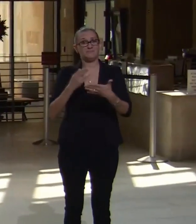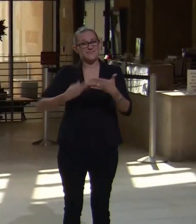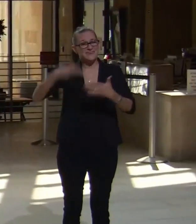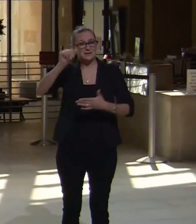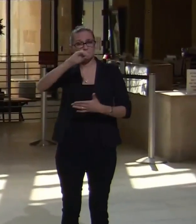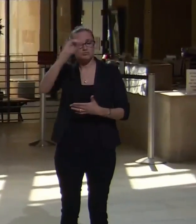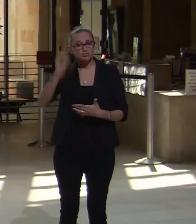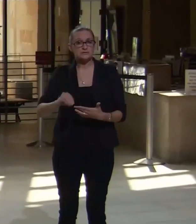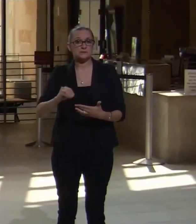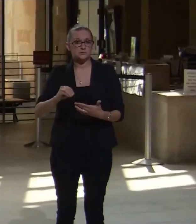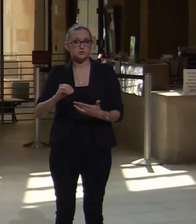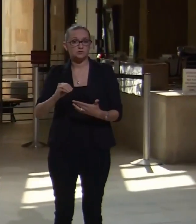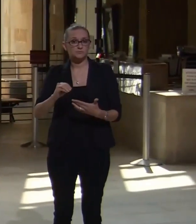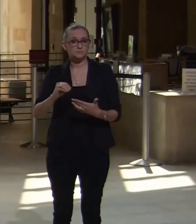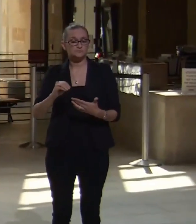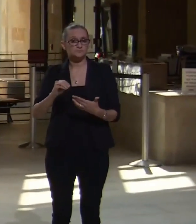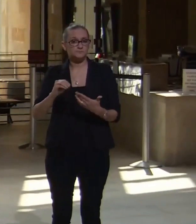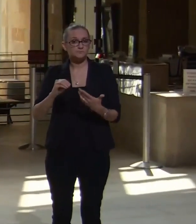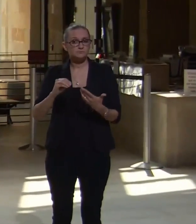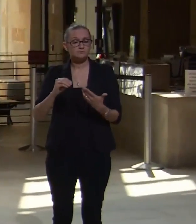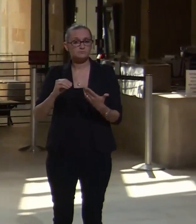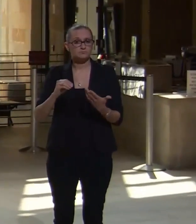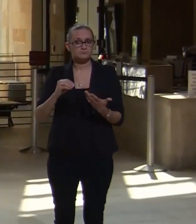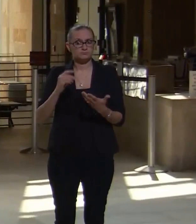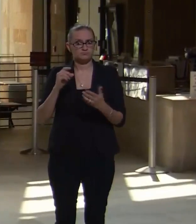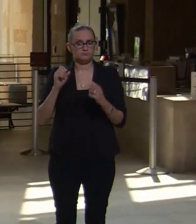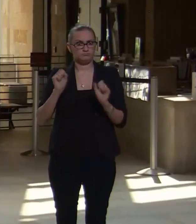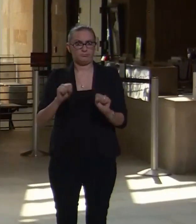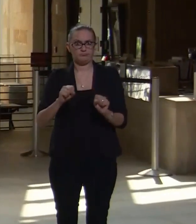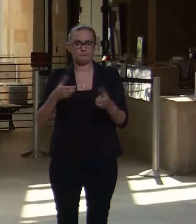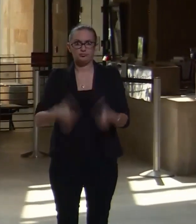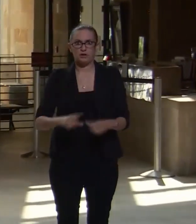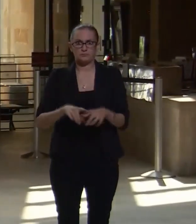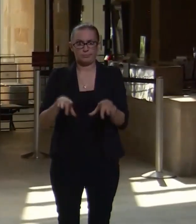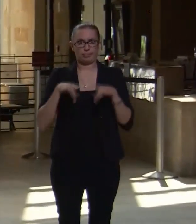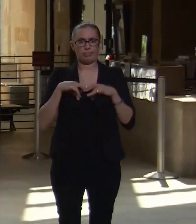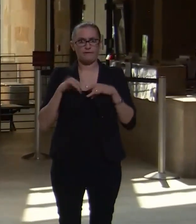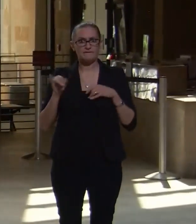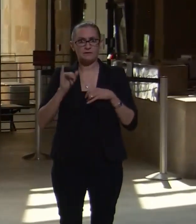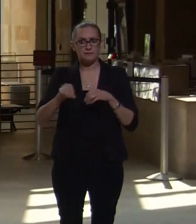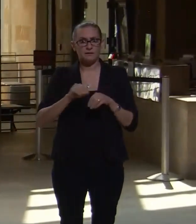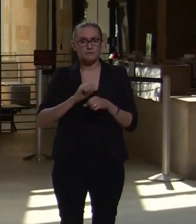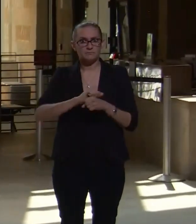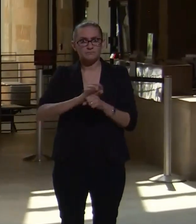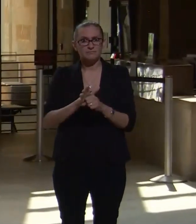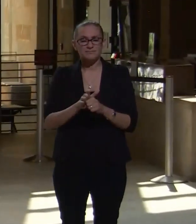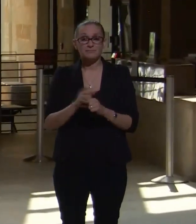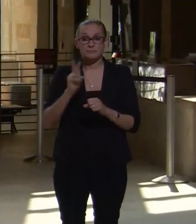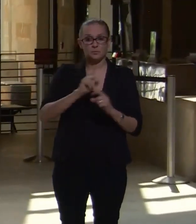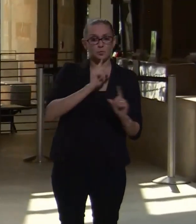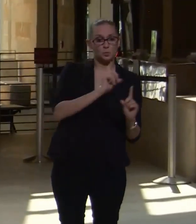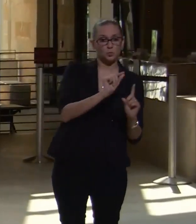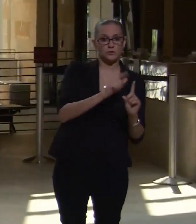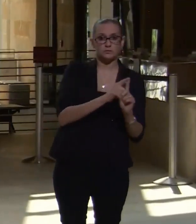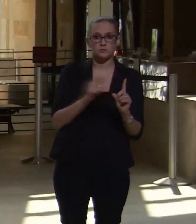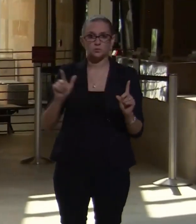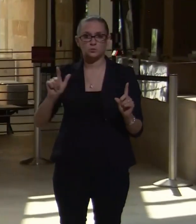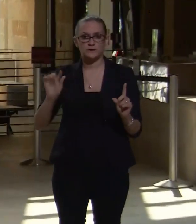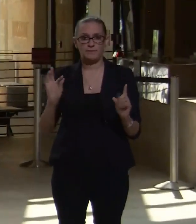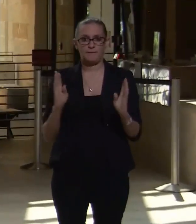highest percentage of getting infected with this virus? It's people 20 to